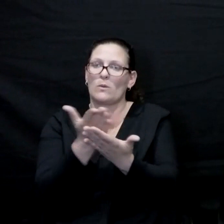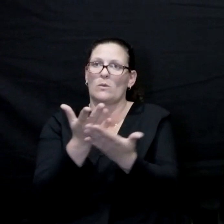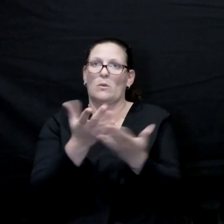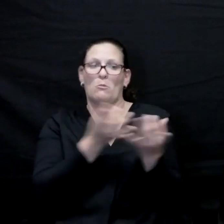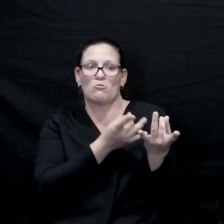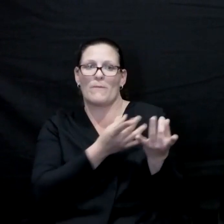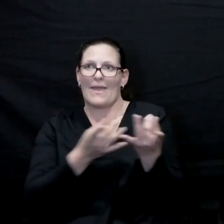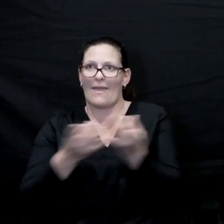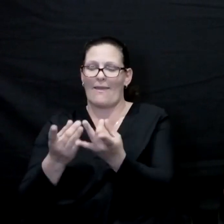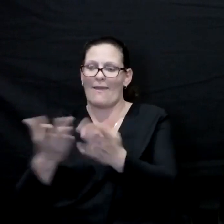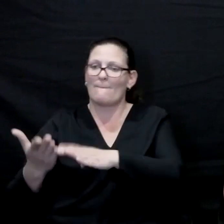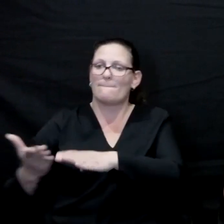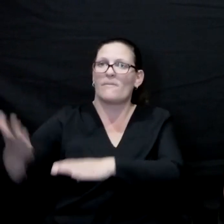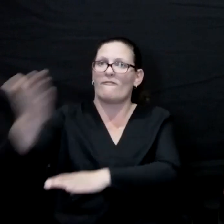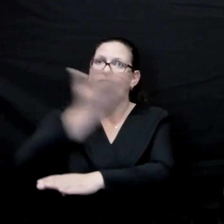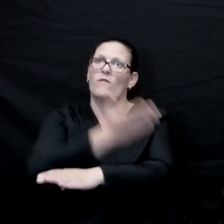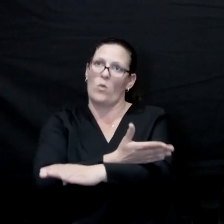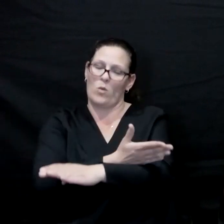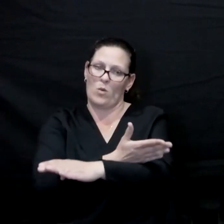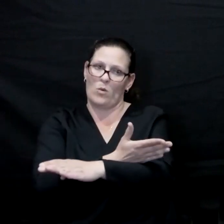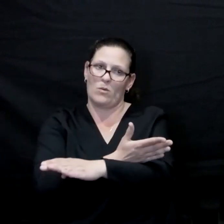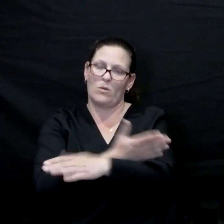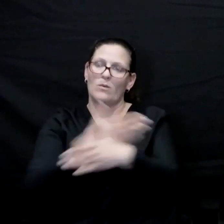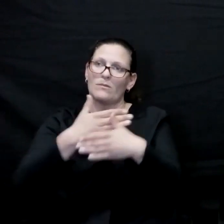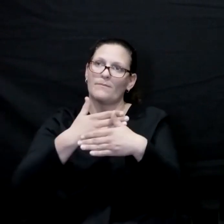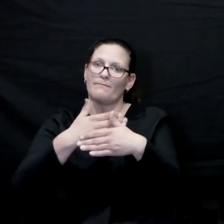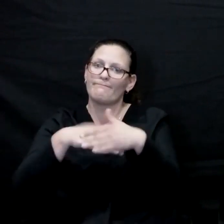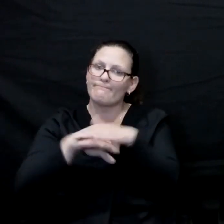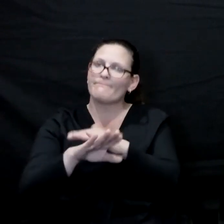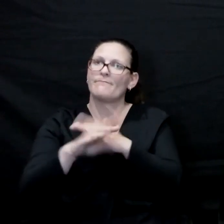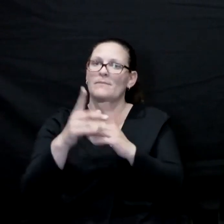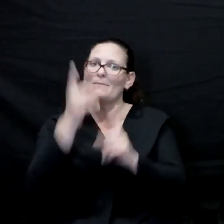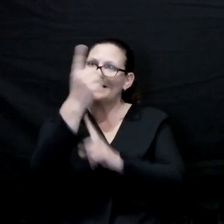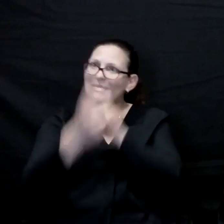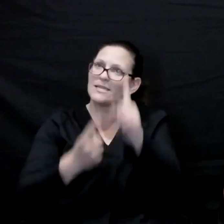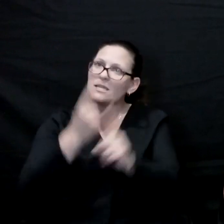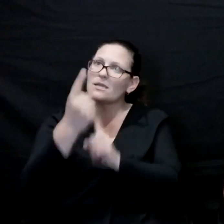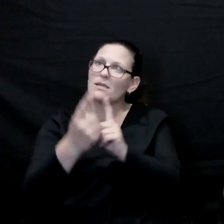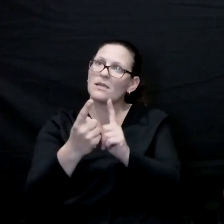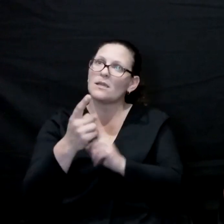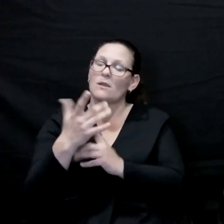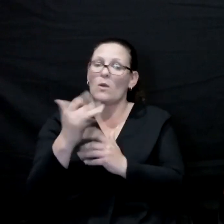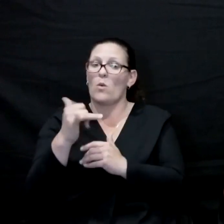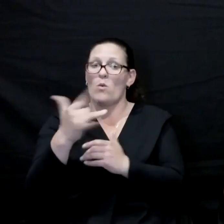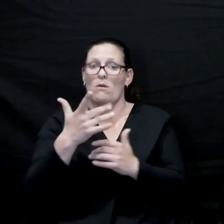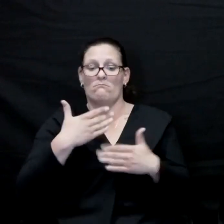prepare before going into a planning meeting or a review planning